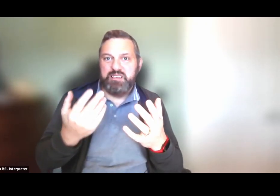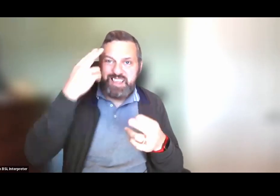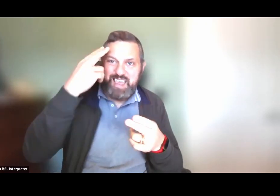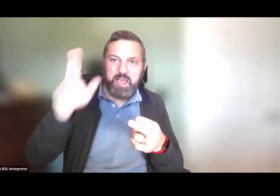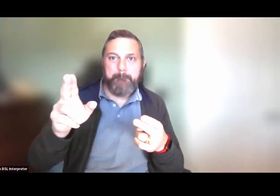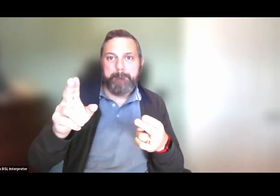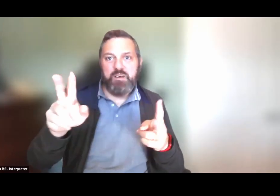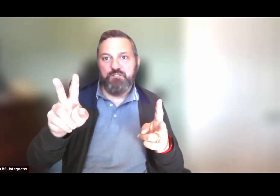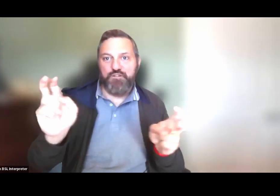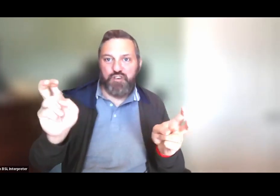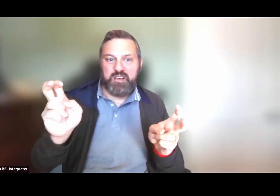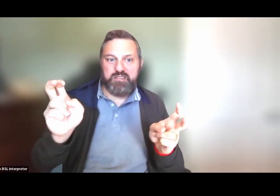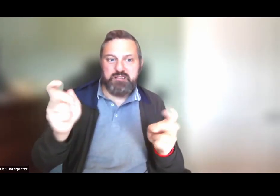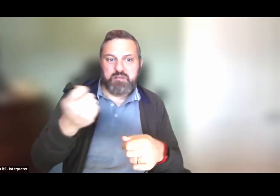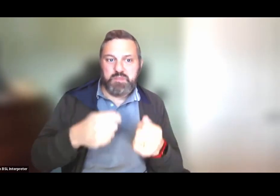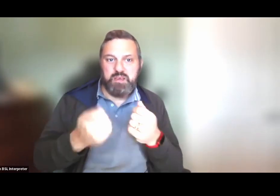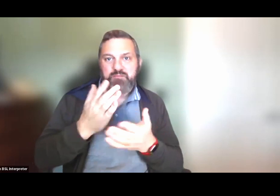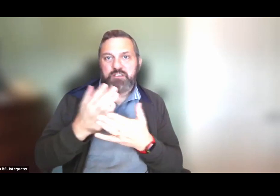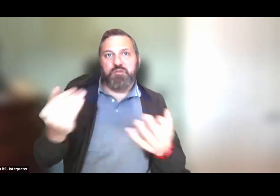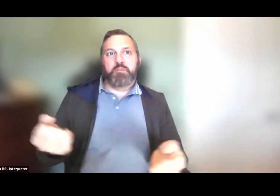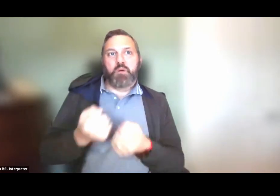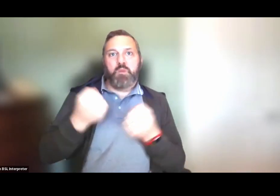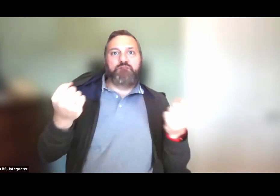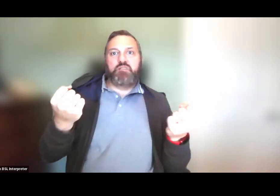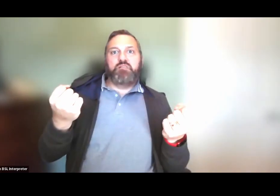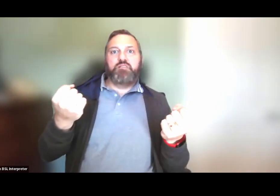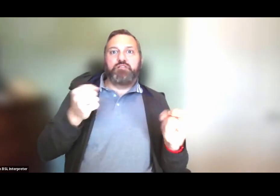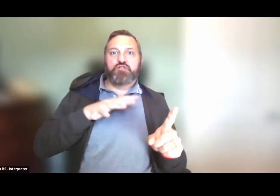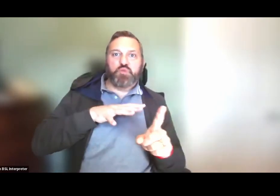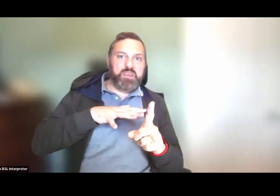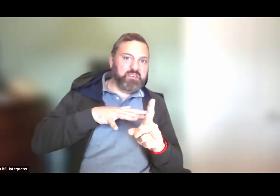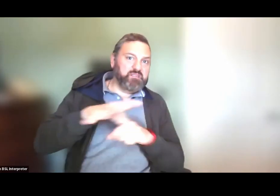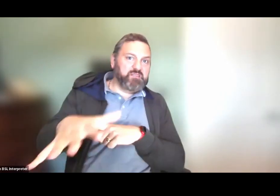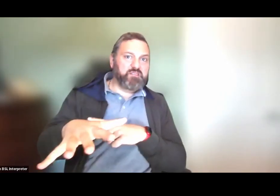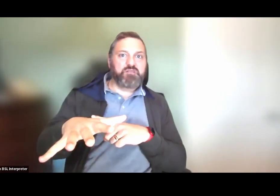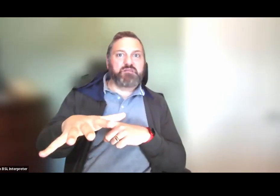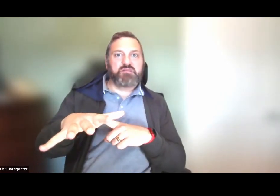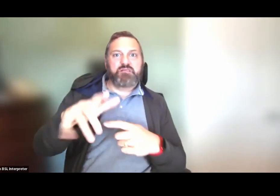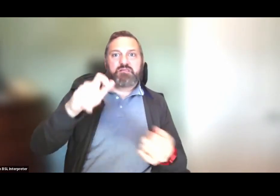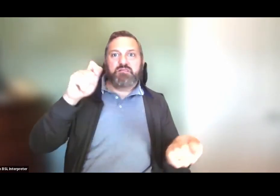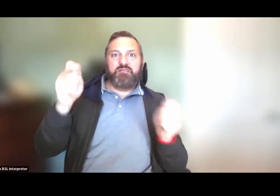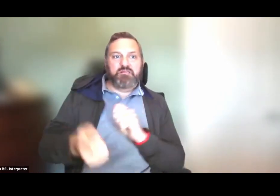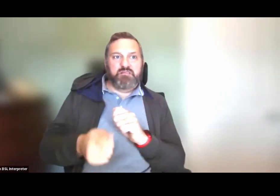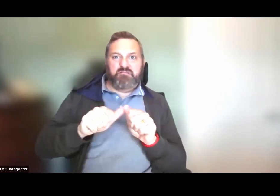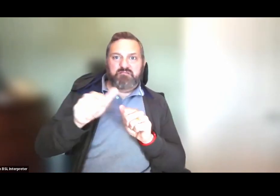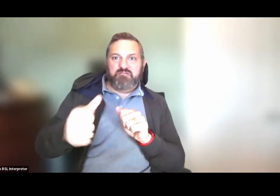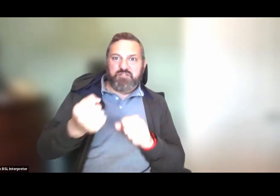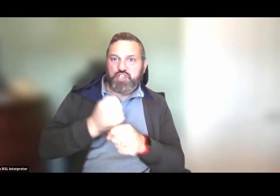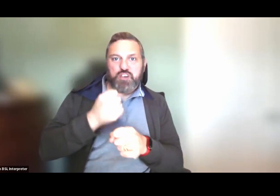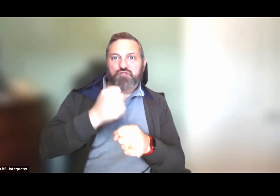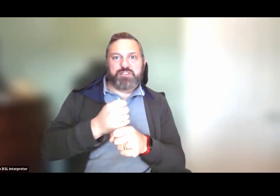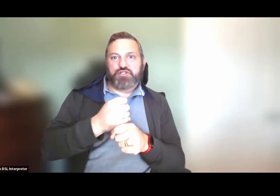concept has become incredibly powerful in inspiring and mobilizing a generation